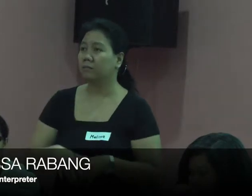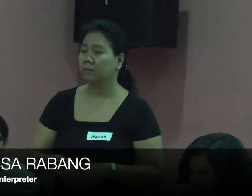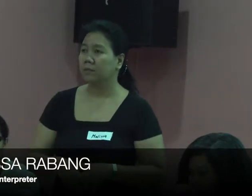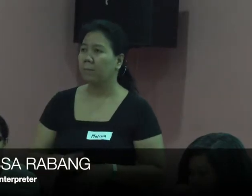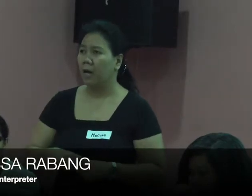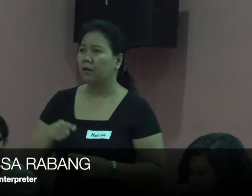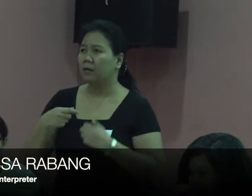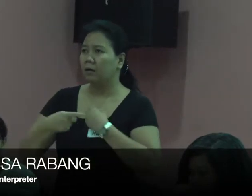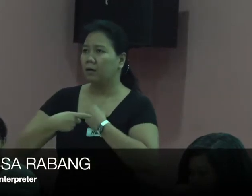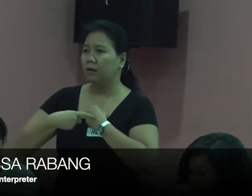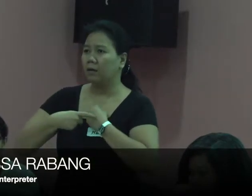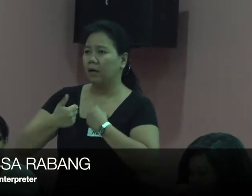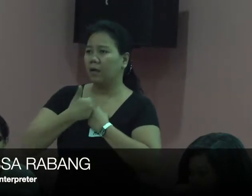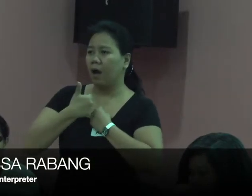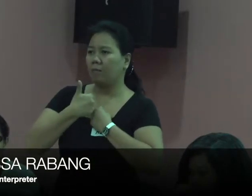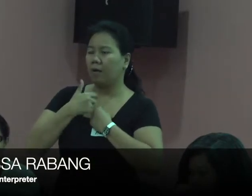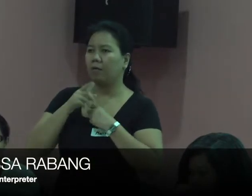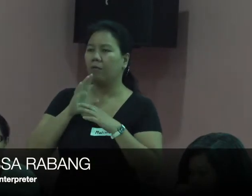struggling, yung